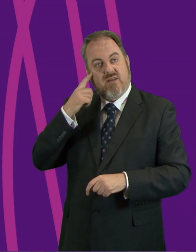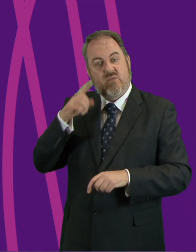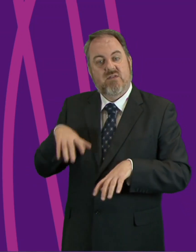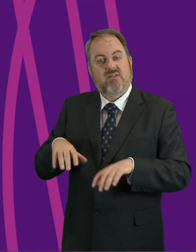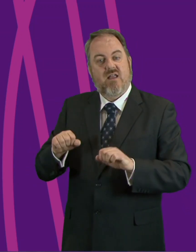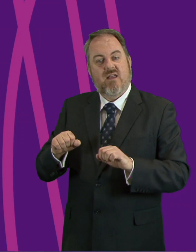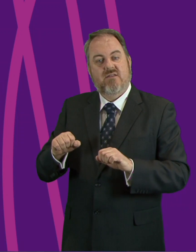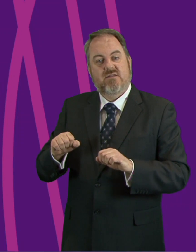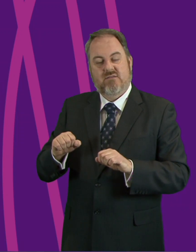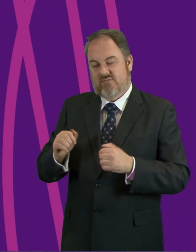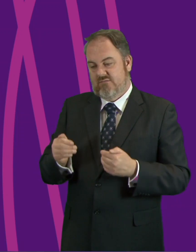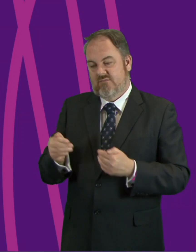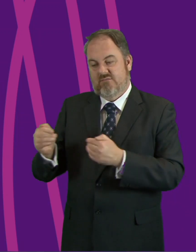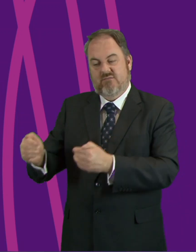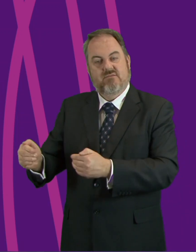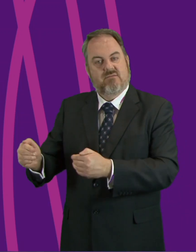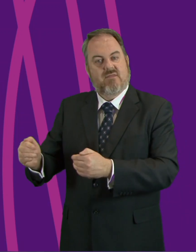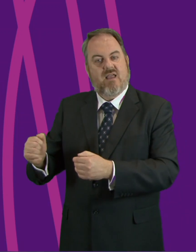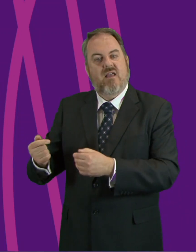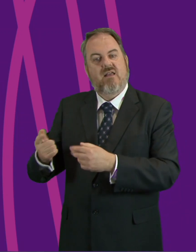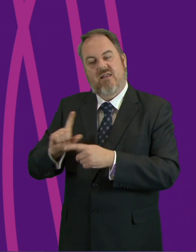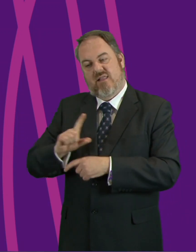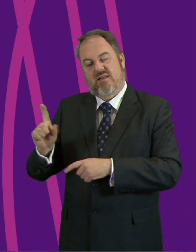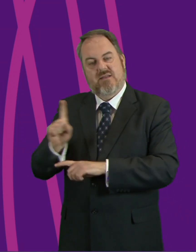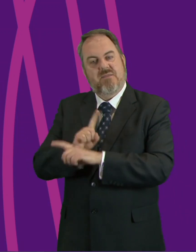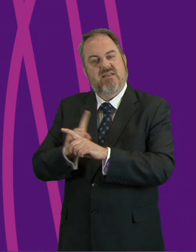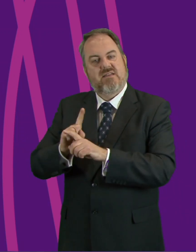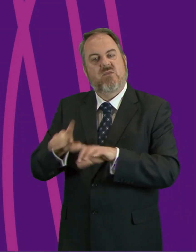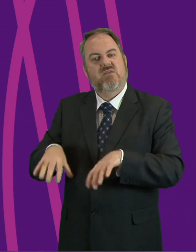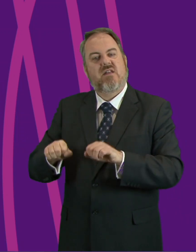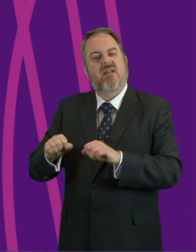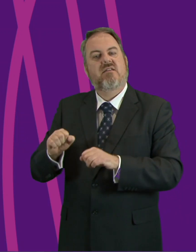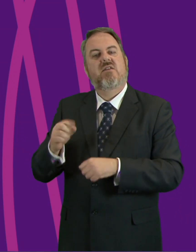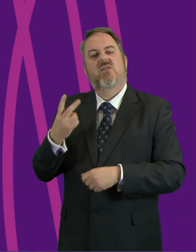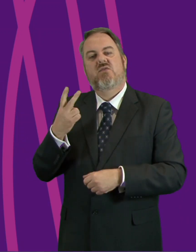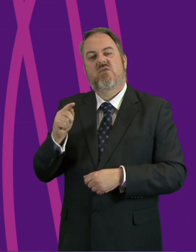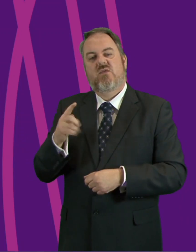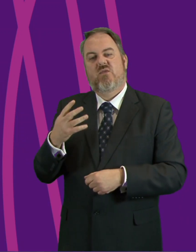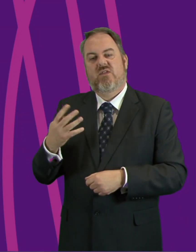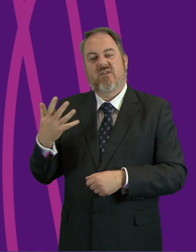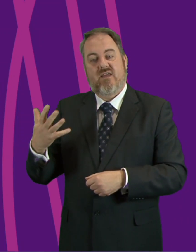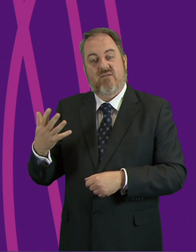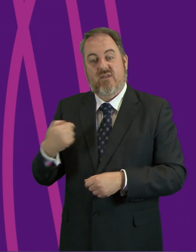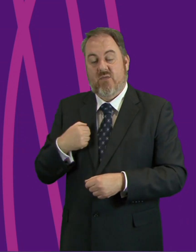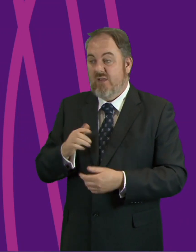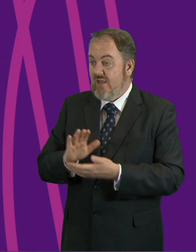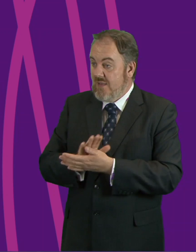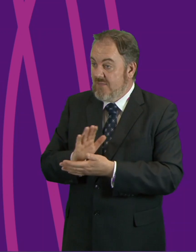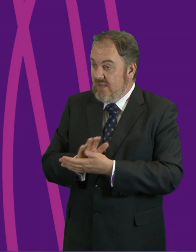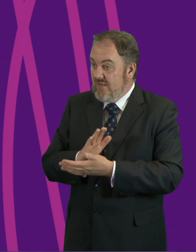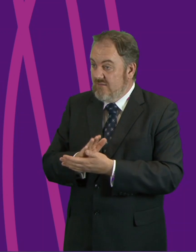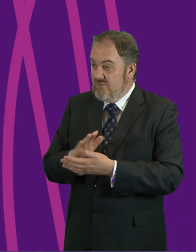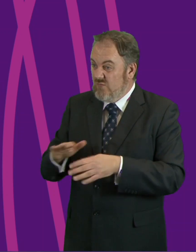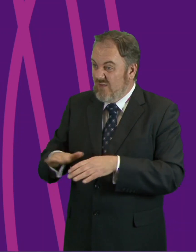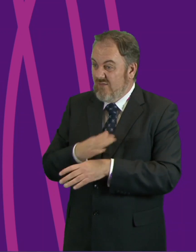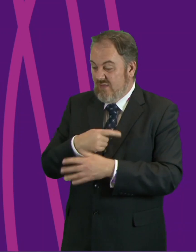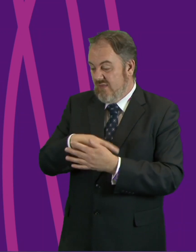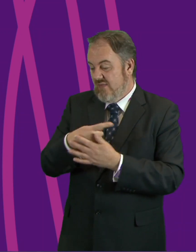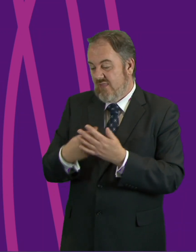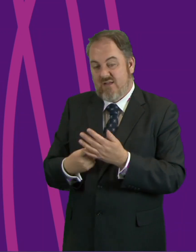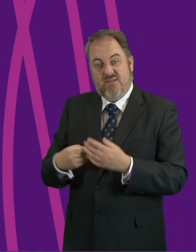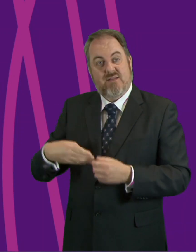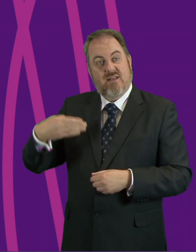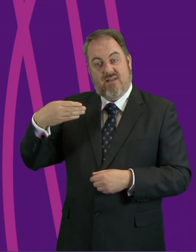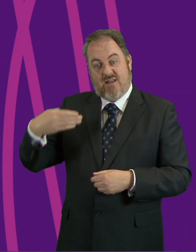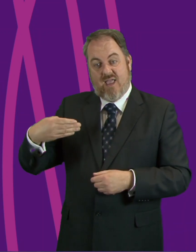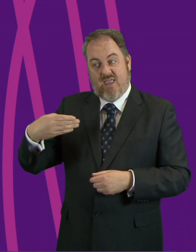at, we delay it by 15 minutes, whereas we start at 2:45, and we'll continue for another, well, until we get the 9 questions through now.